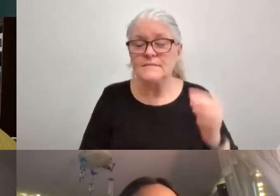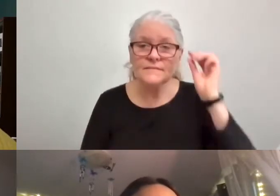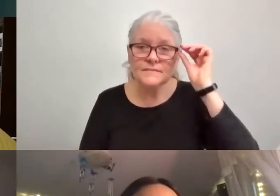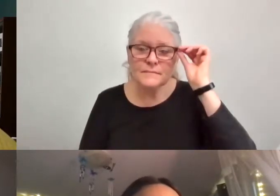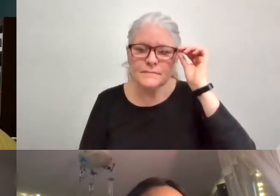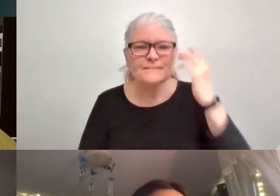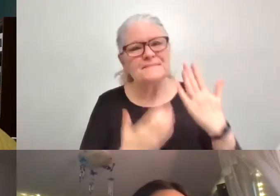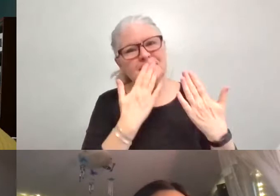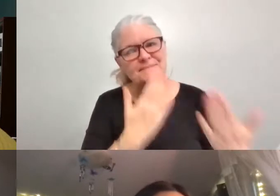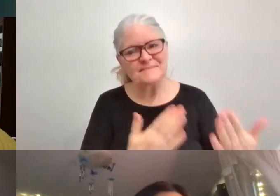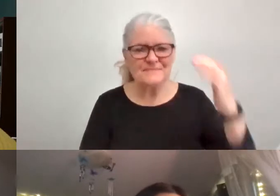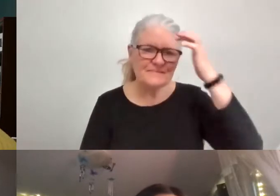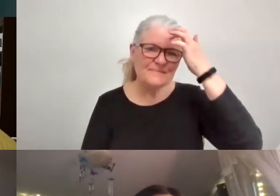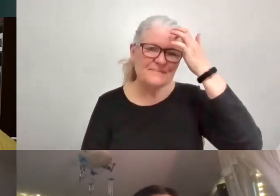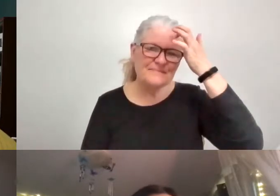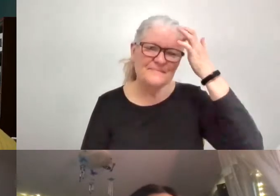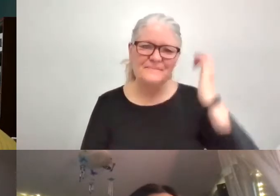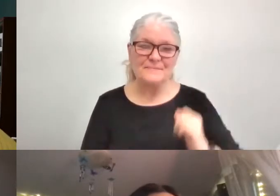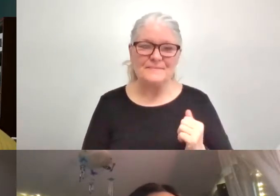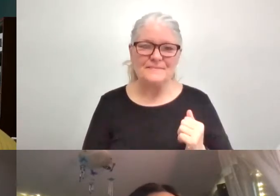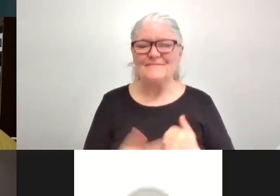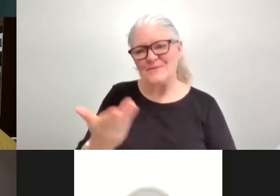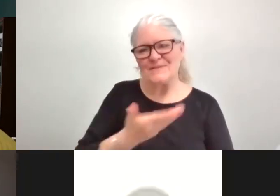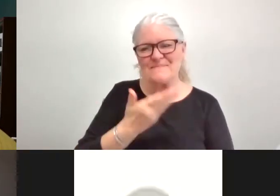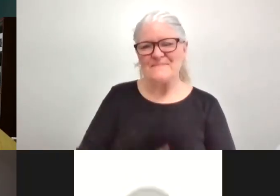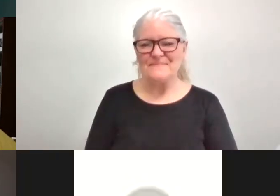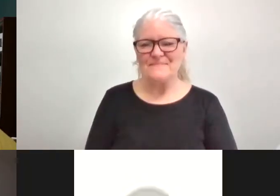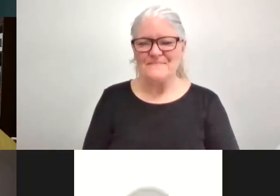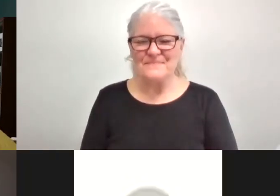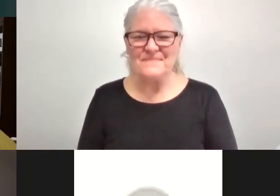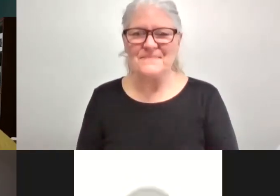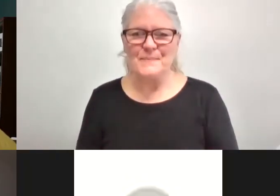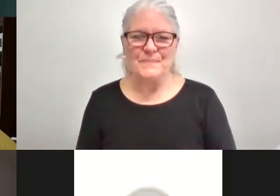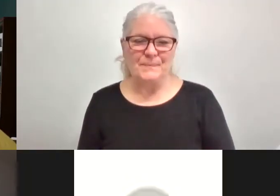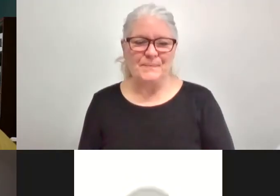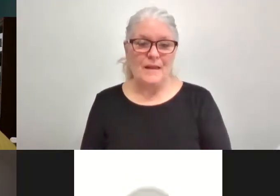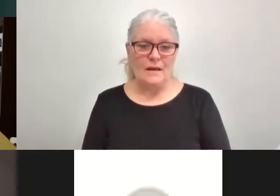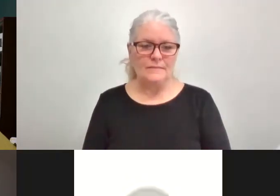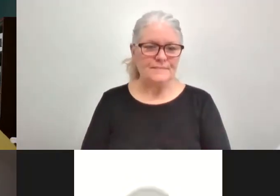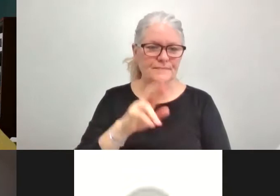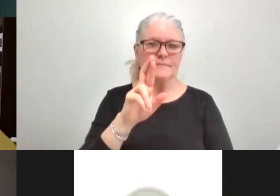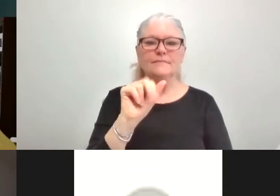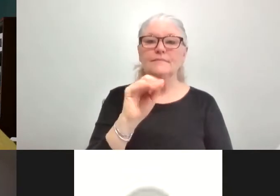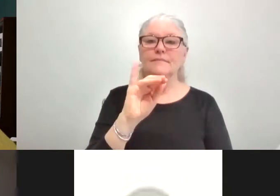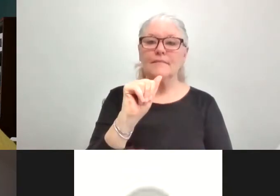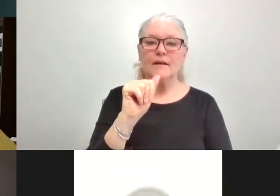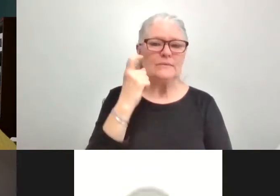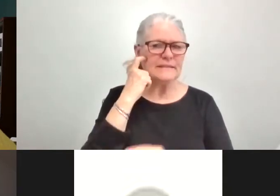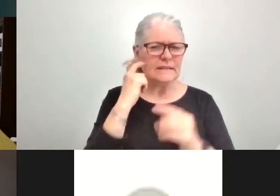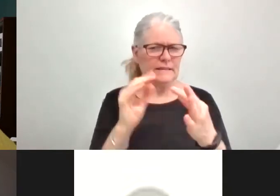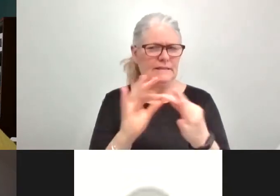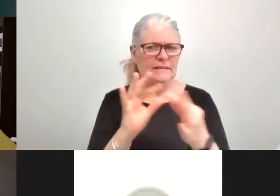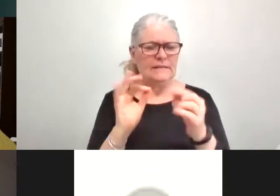Thank you so much. No problem. I want to touch on something you actually just said about